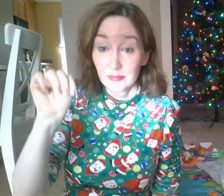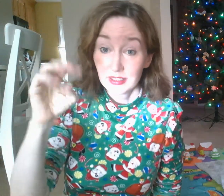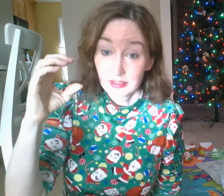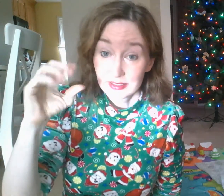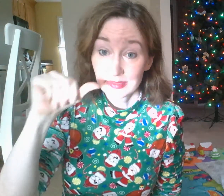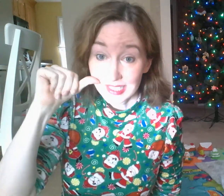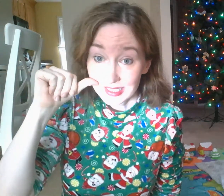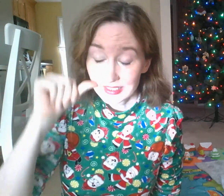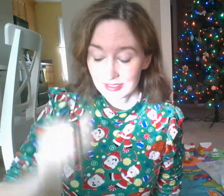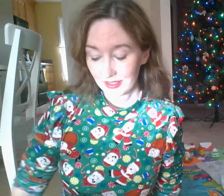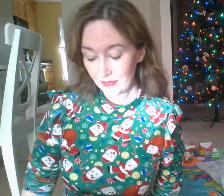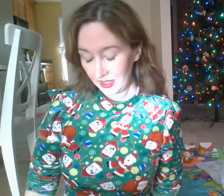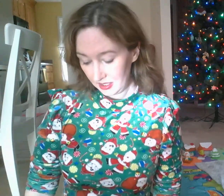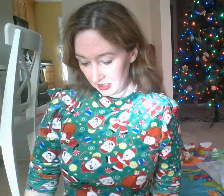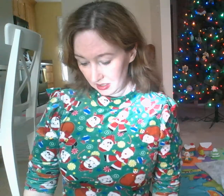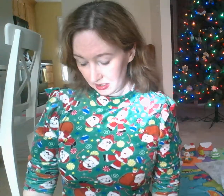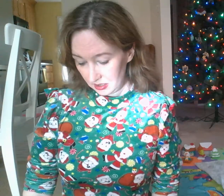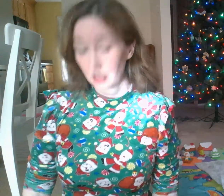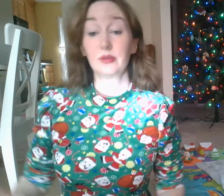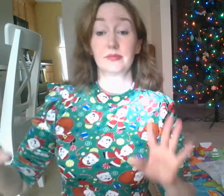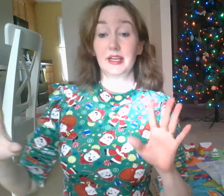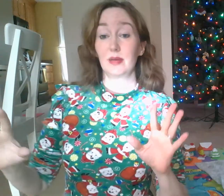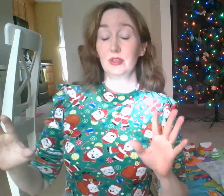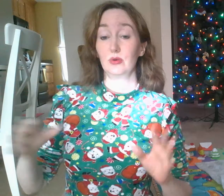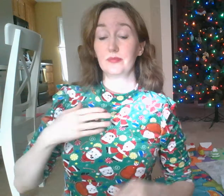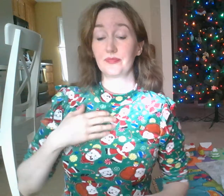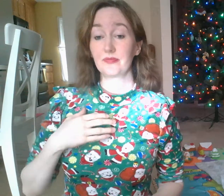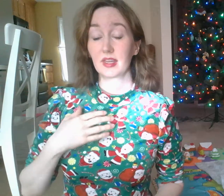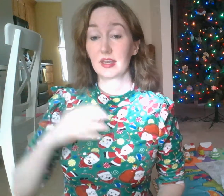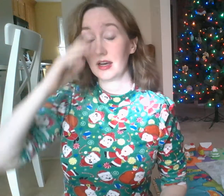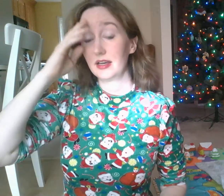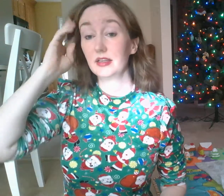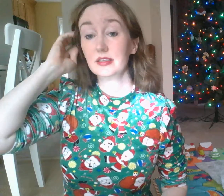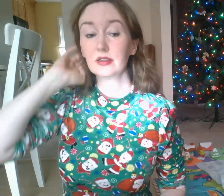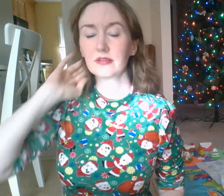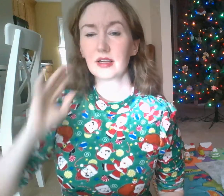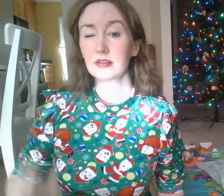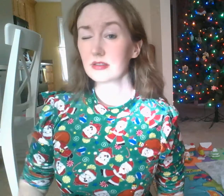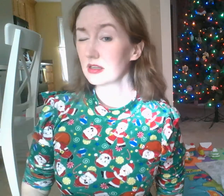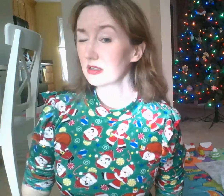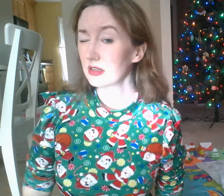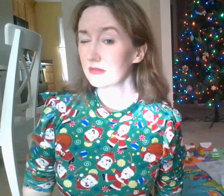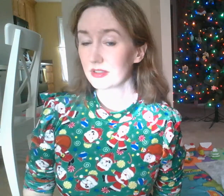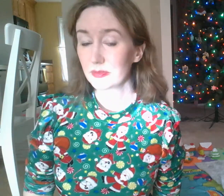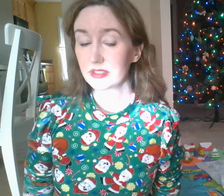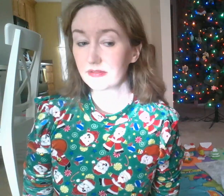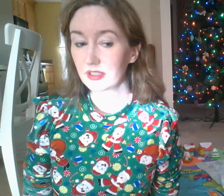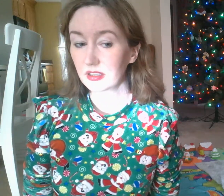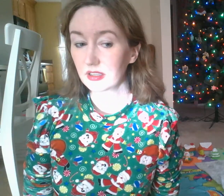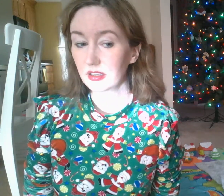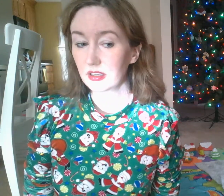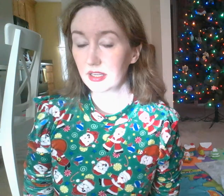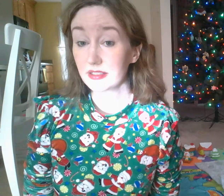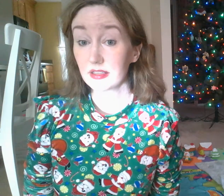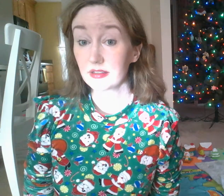Merry Christmas, Alex. Oh, and Happy Yule. I did look around online for a specific ASL